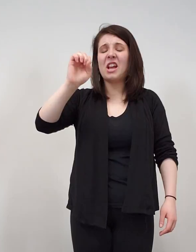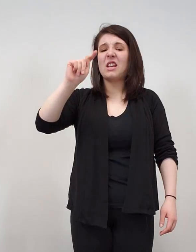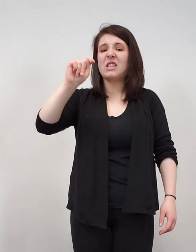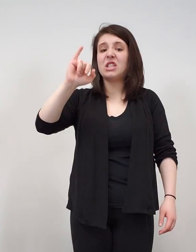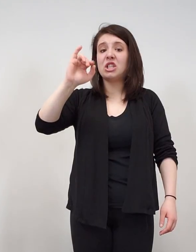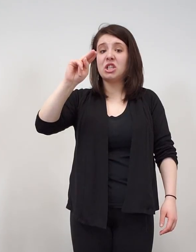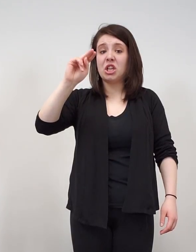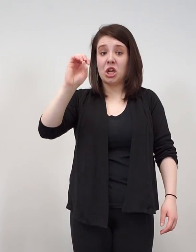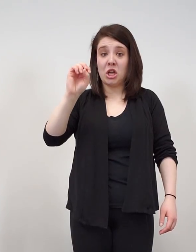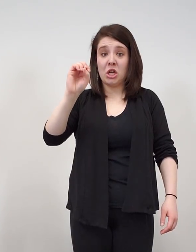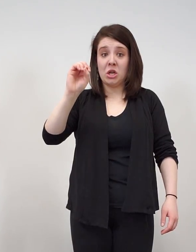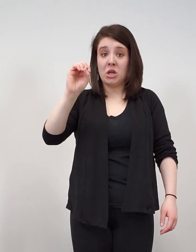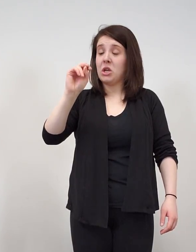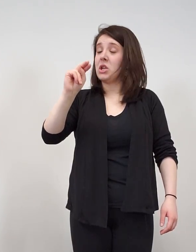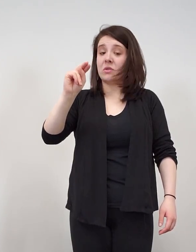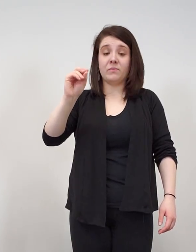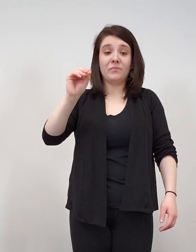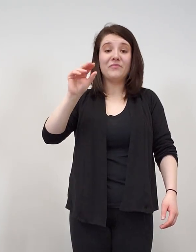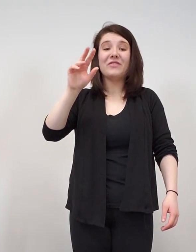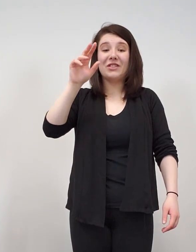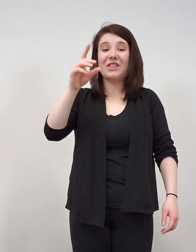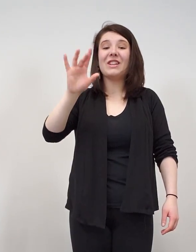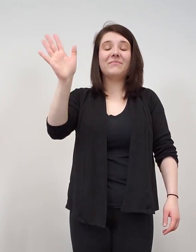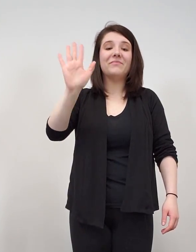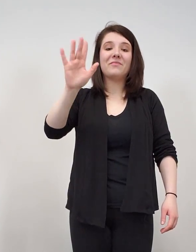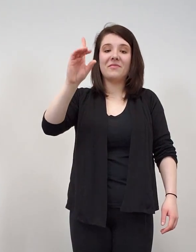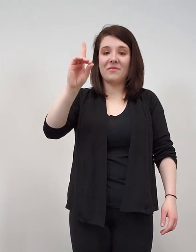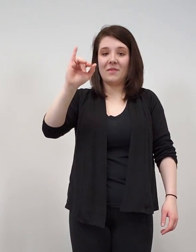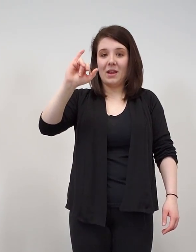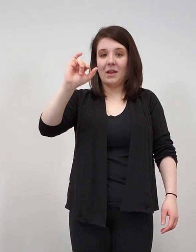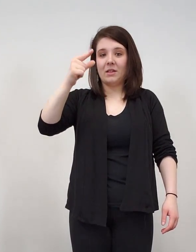something, you break it down into littler